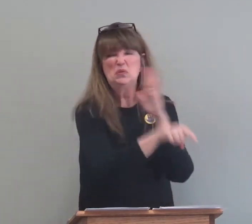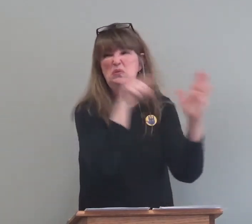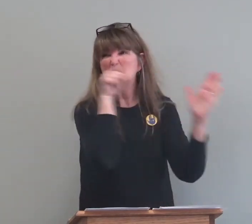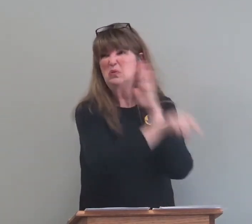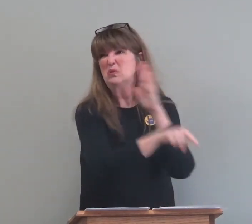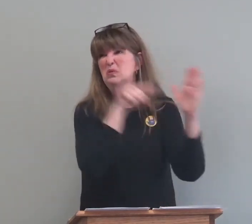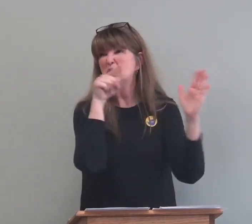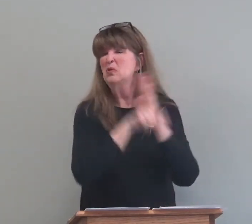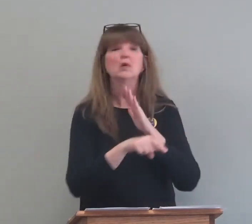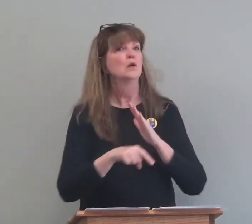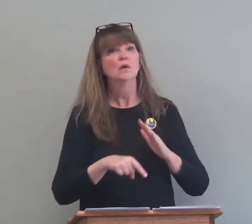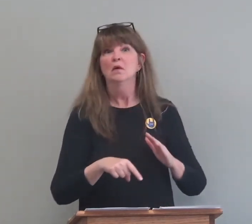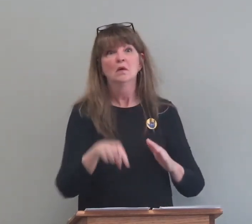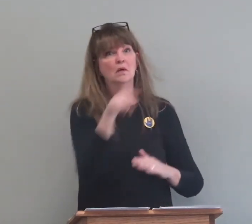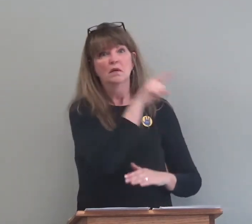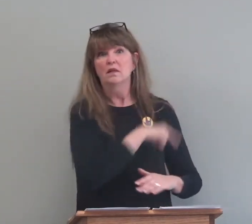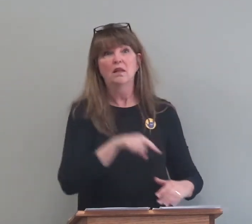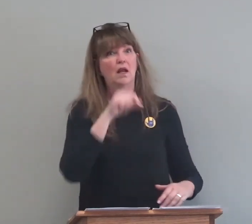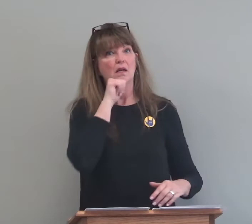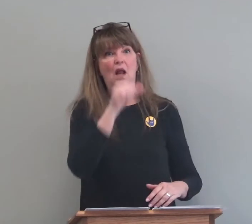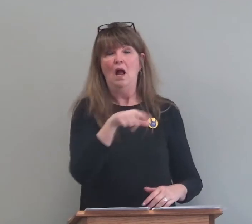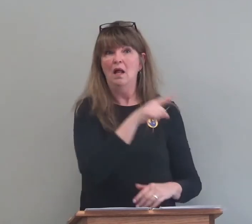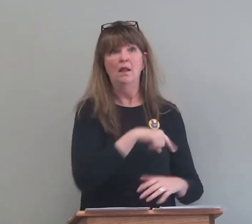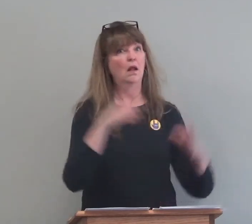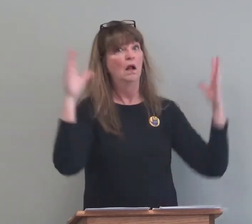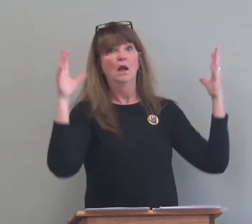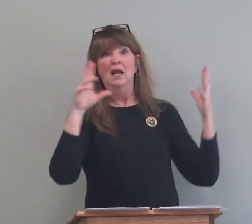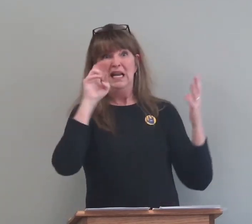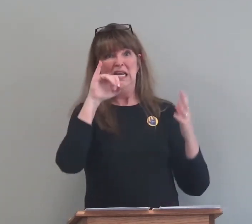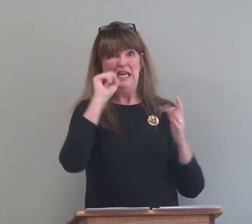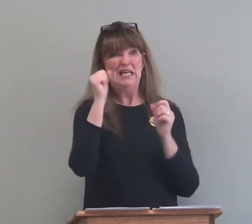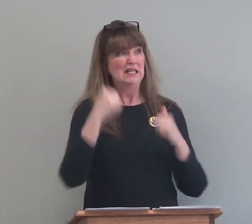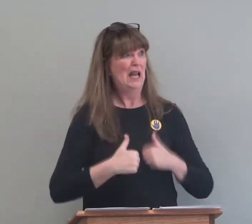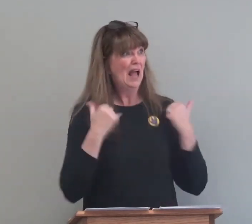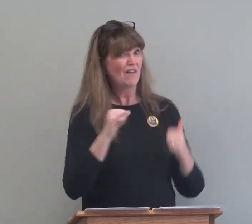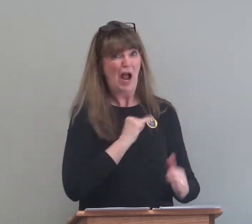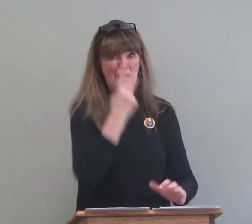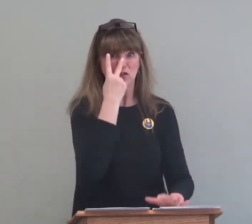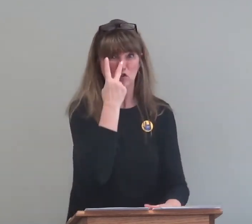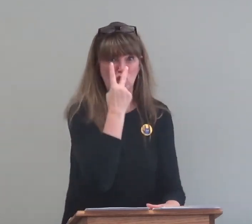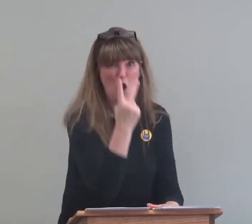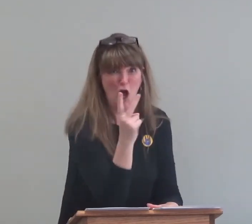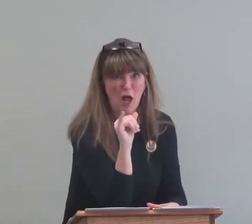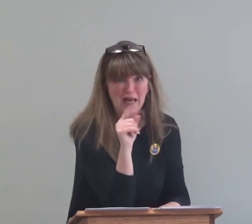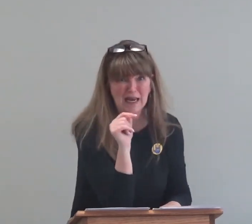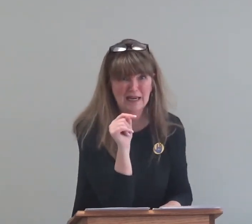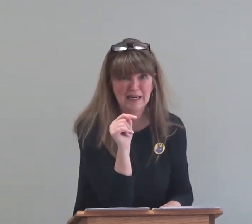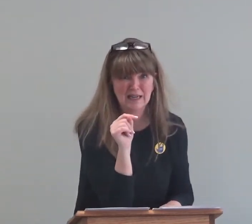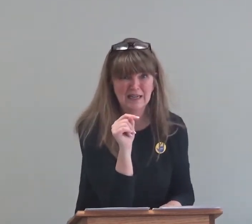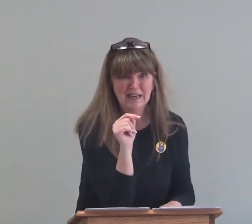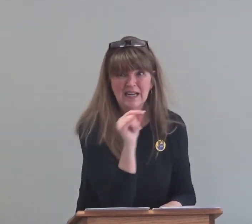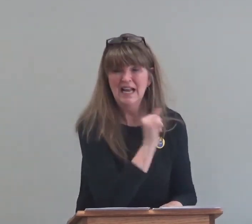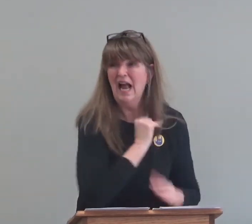and kept saying the good news, even though the Roman government was savage and would slaughter them. They did not